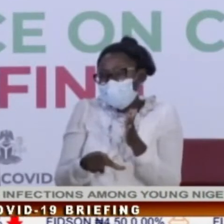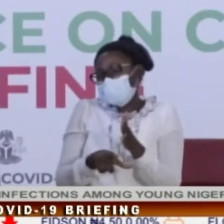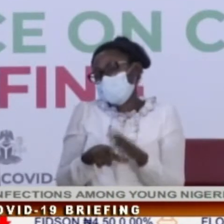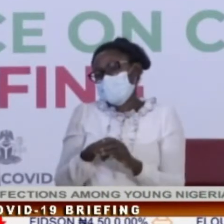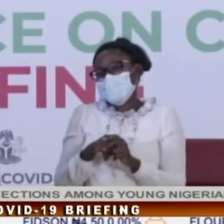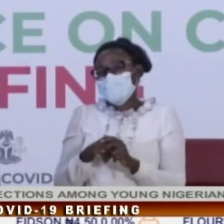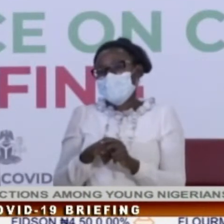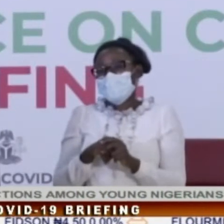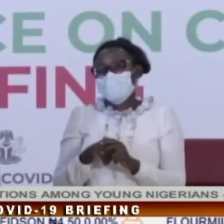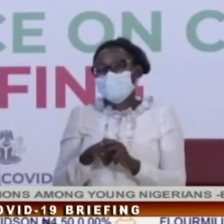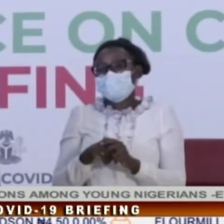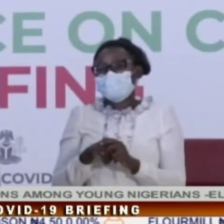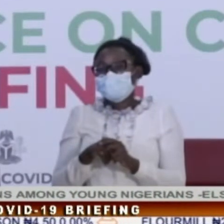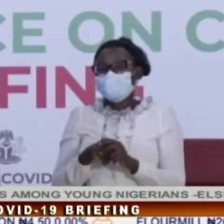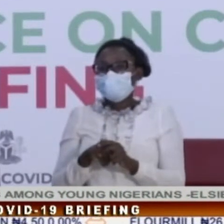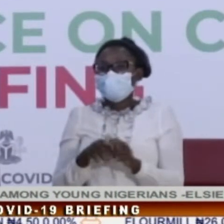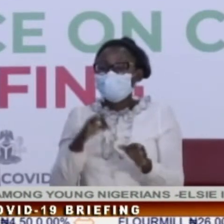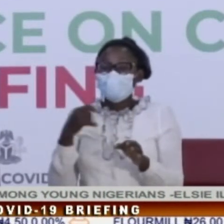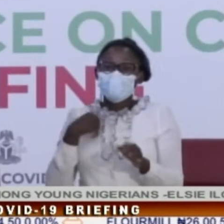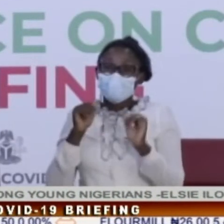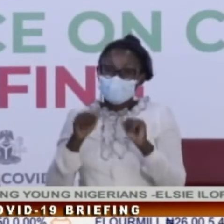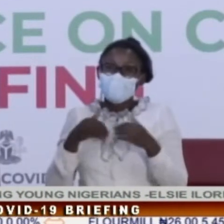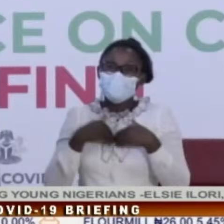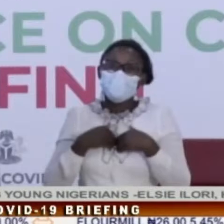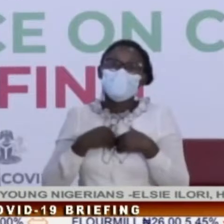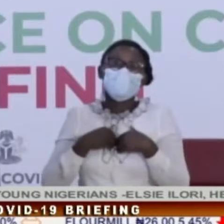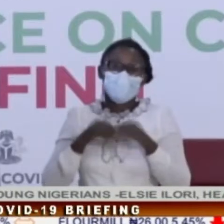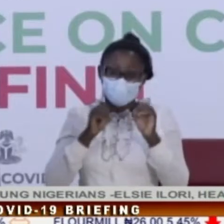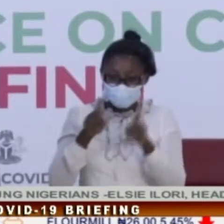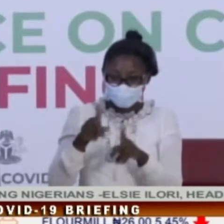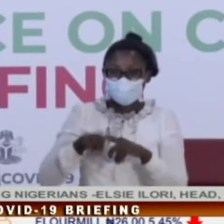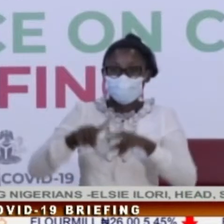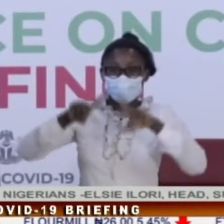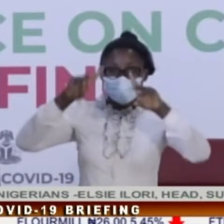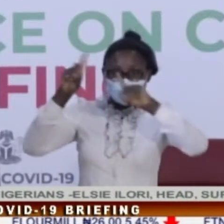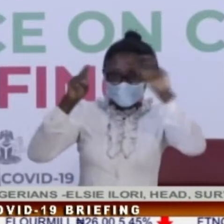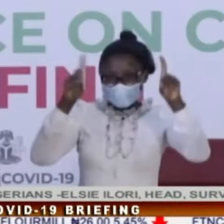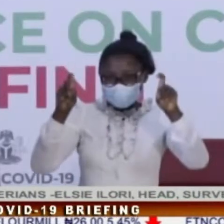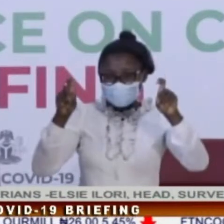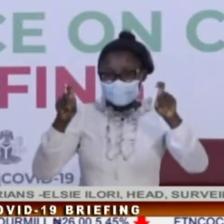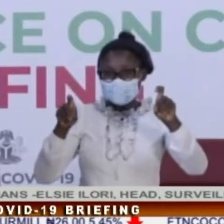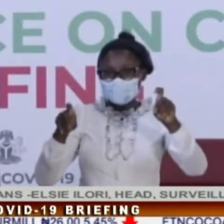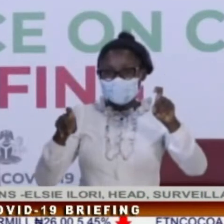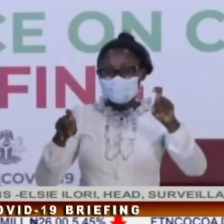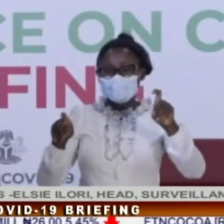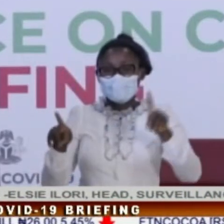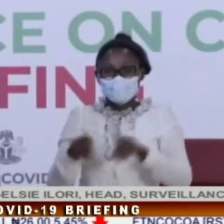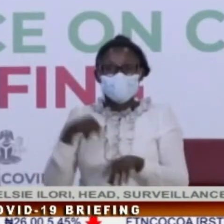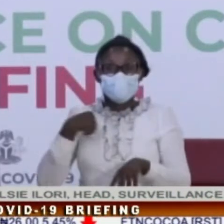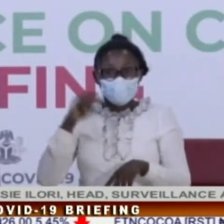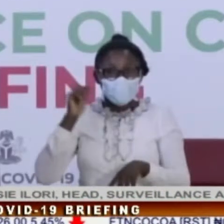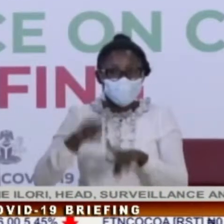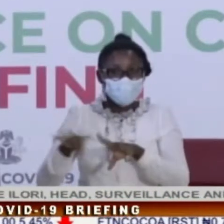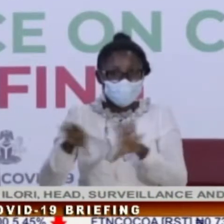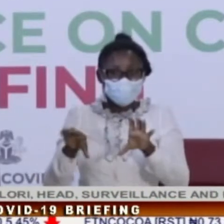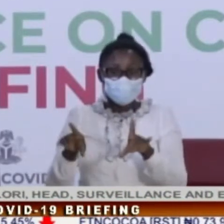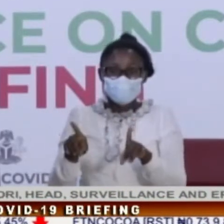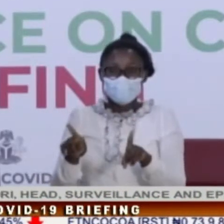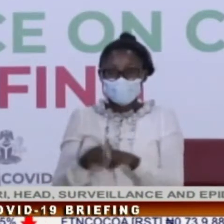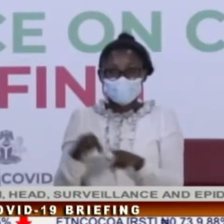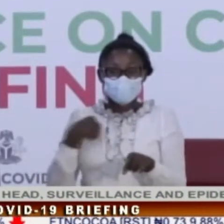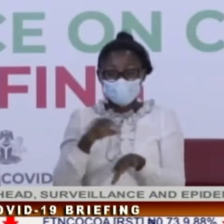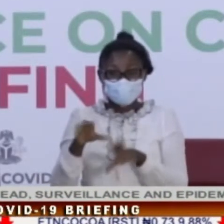of January. And the figures are going to be large. Right now, what we have, as a matter of fact, testing